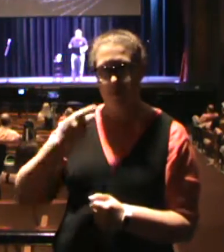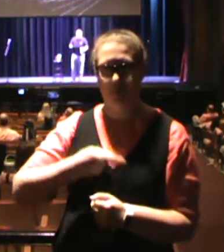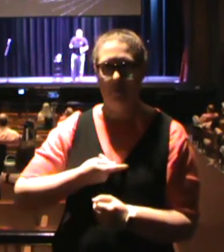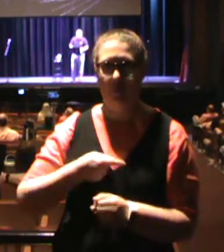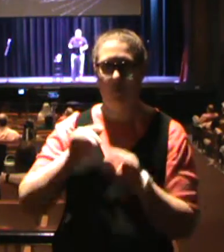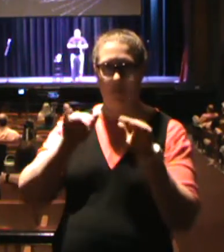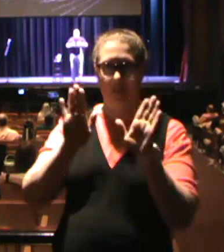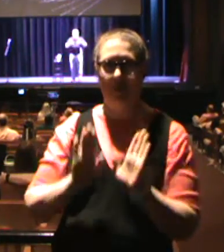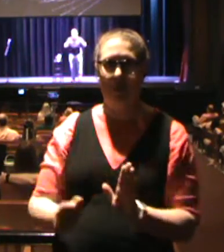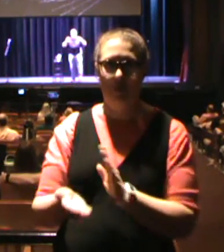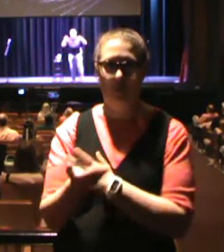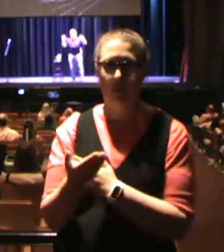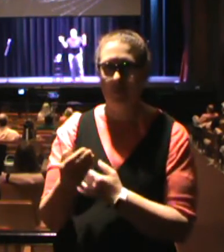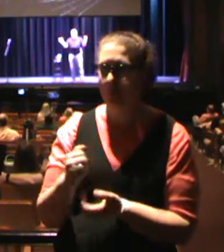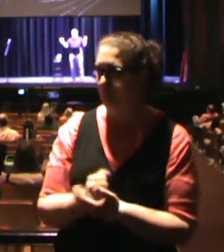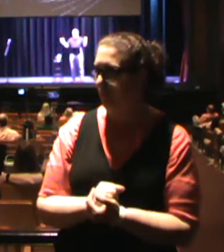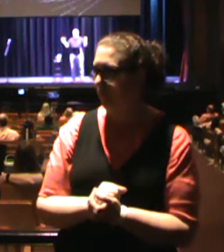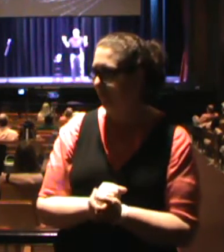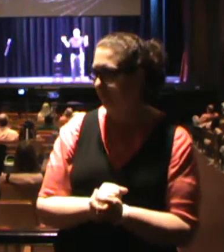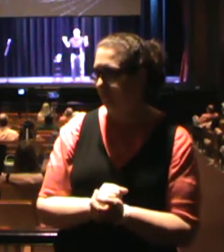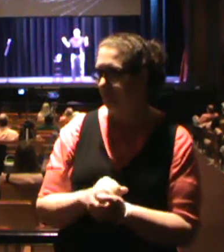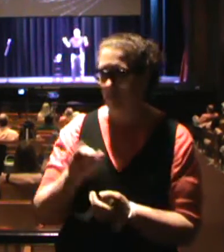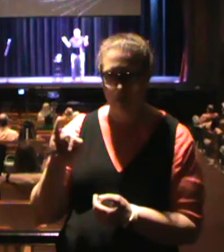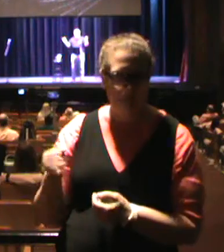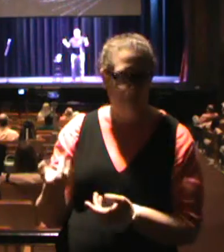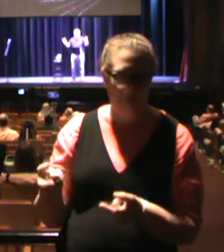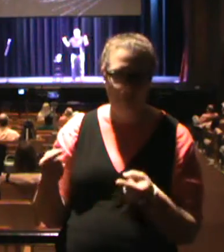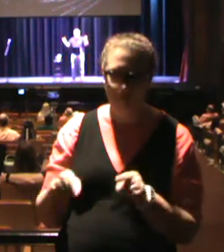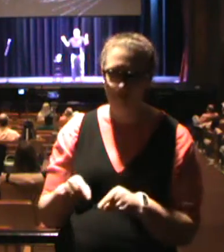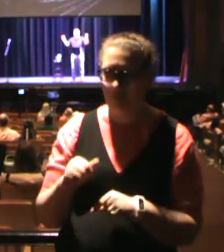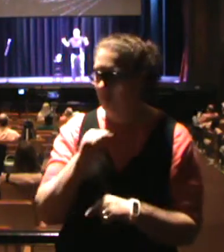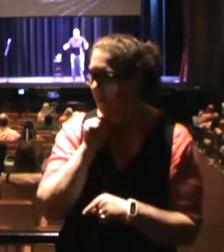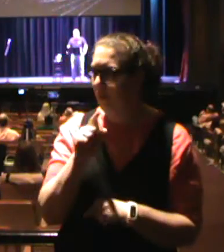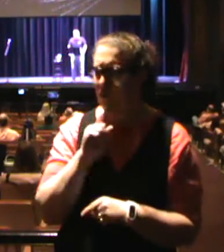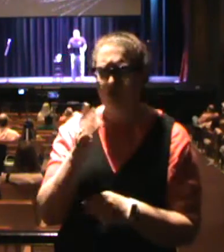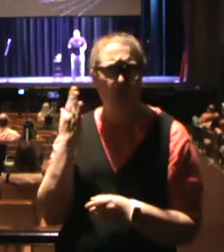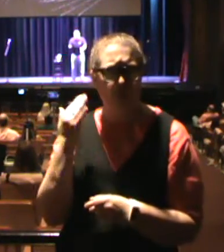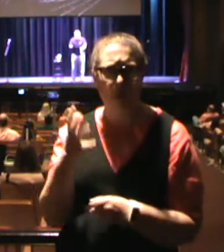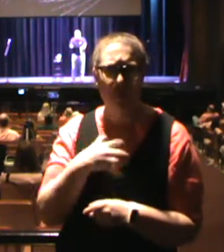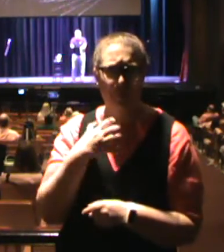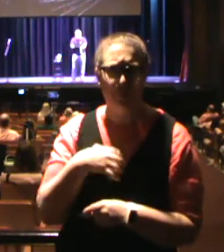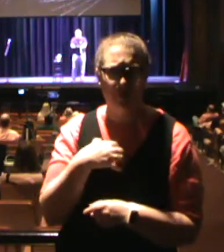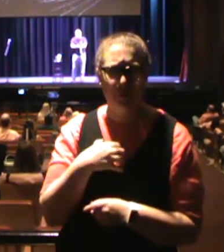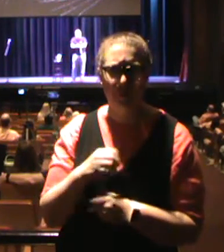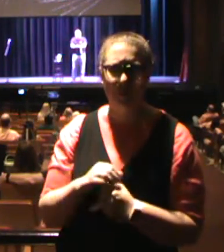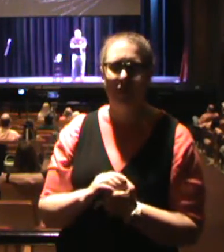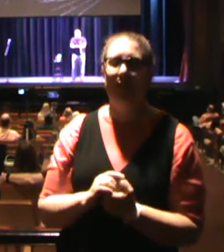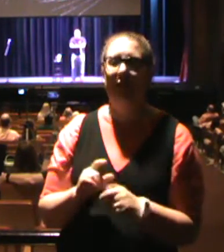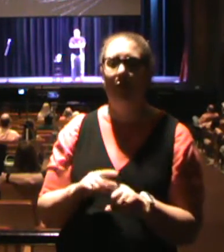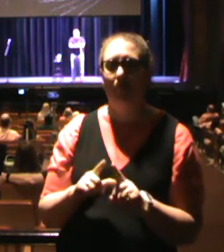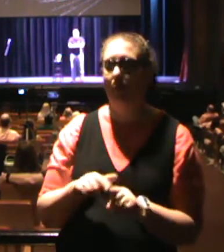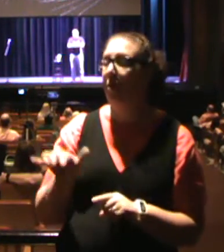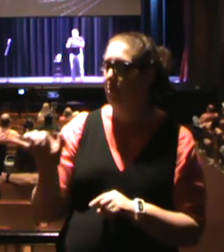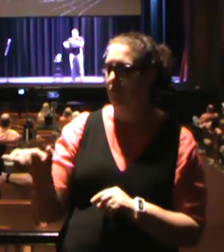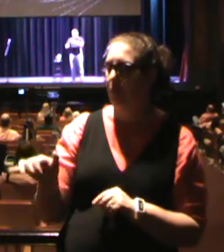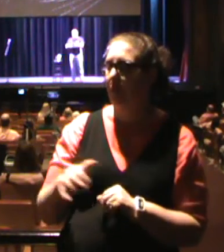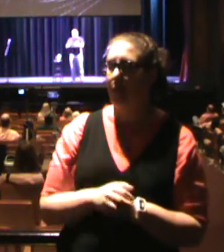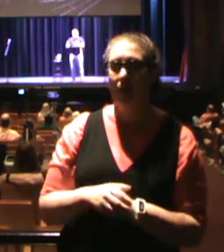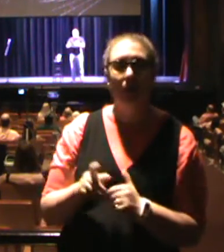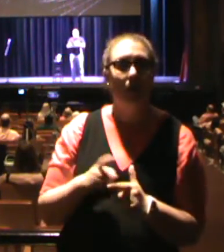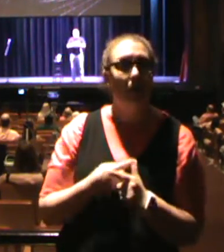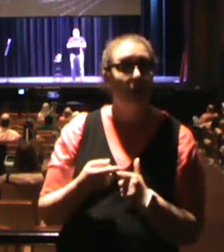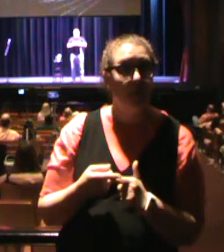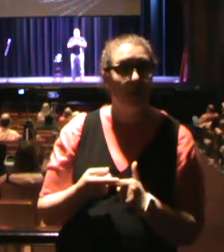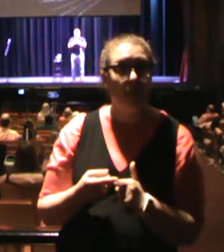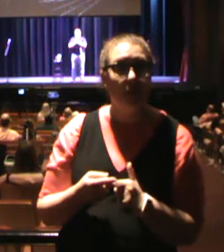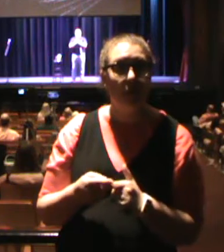mornings. It just was. I don't know why he was so angry about the chains, but look, they were there. But then all of a sudden,